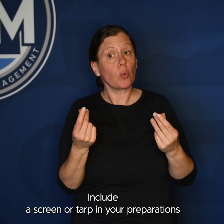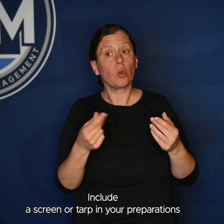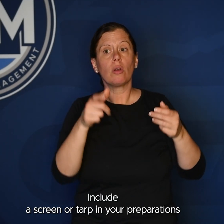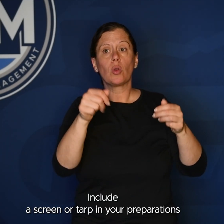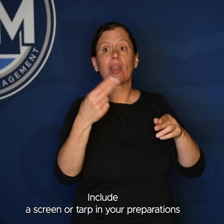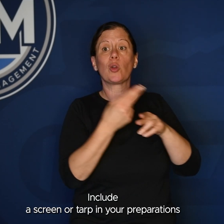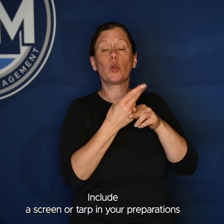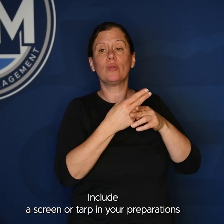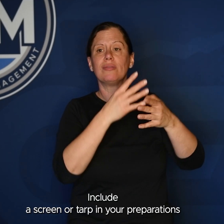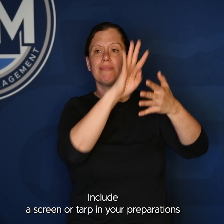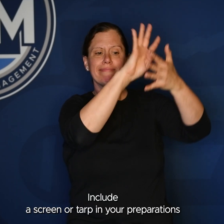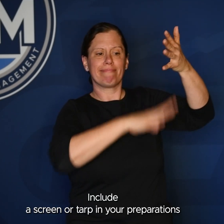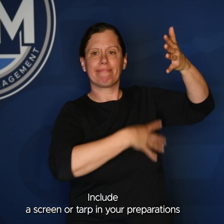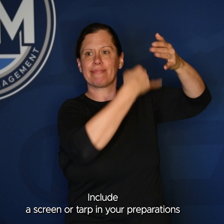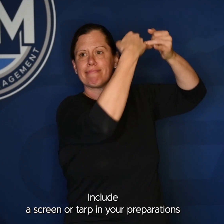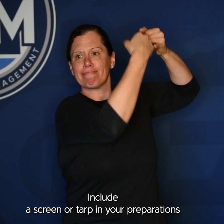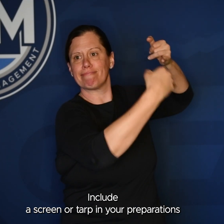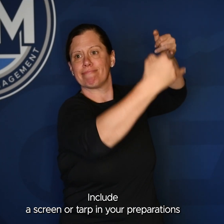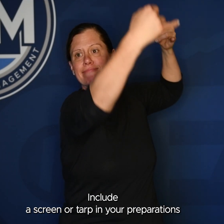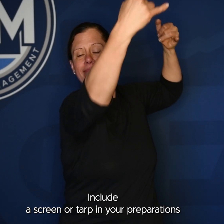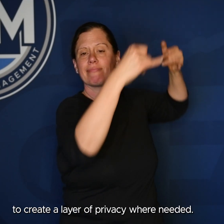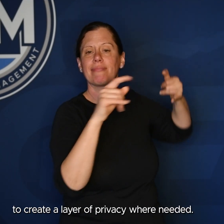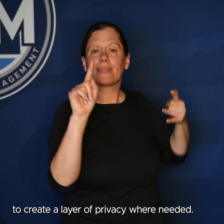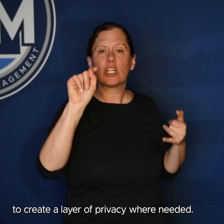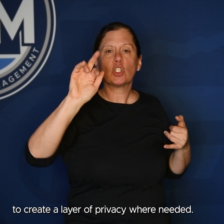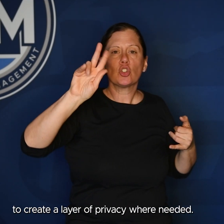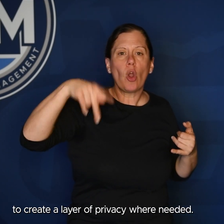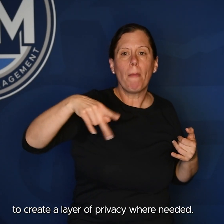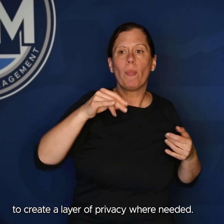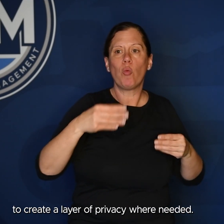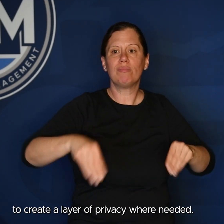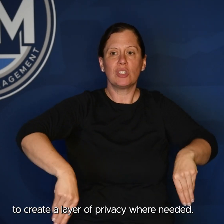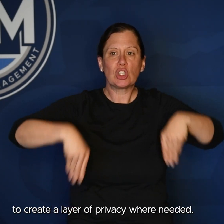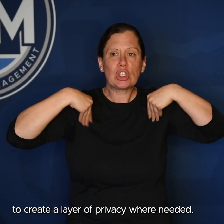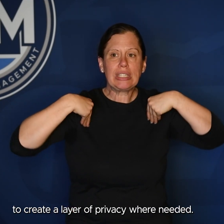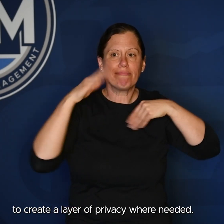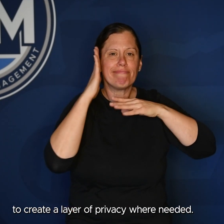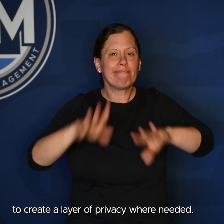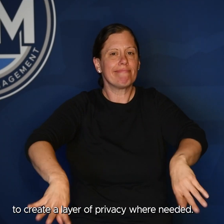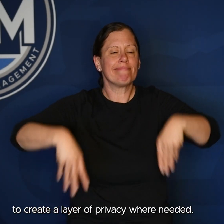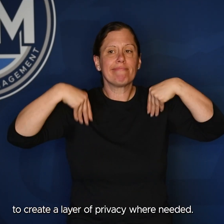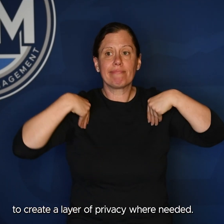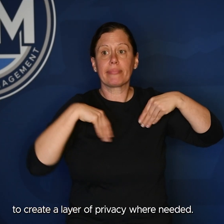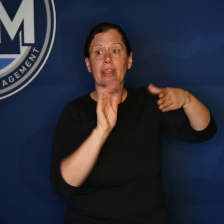Include a screen or tarp in your preparations to create a layer of privacy where needed.